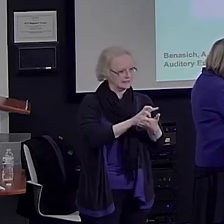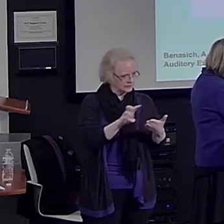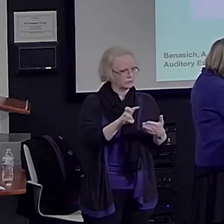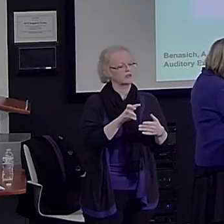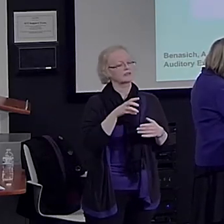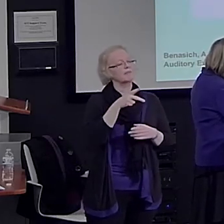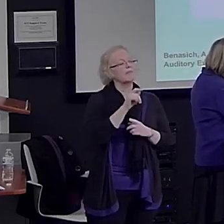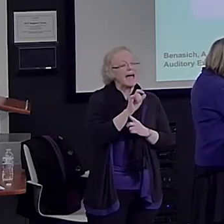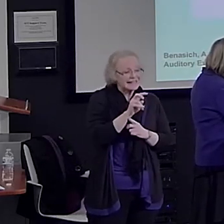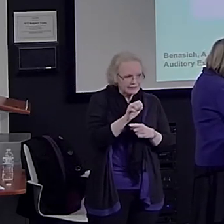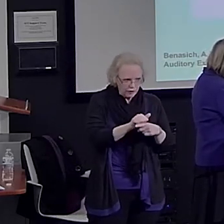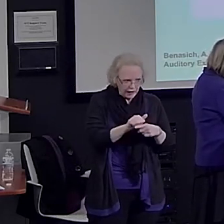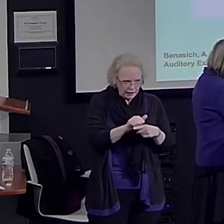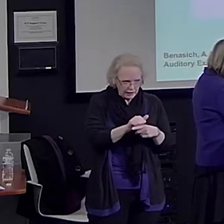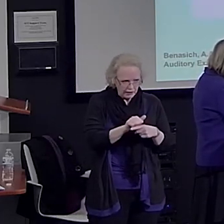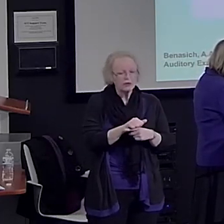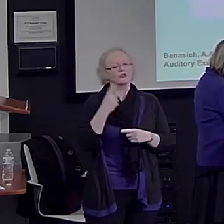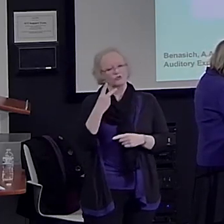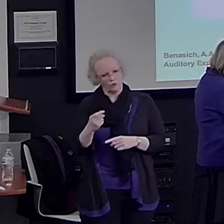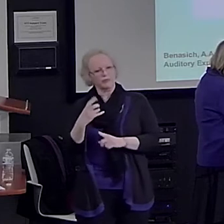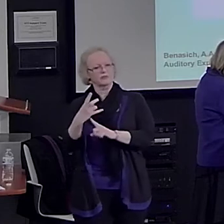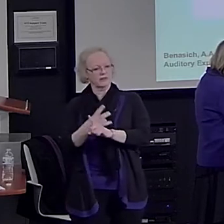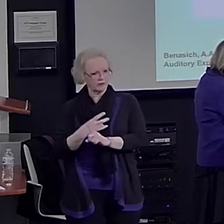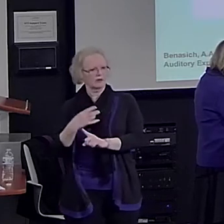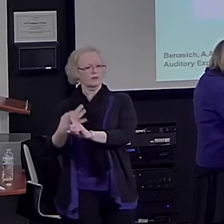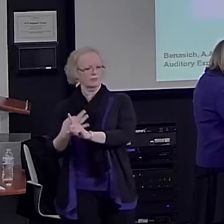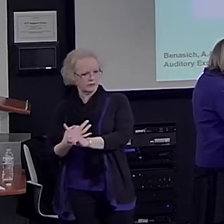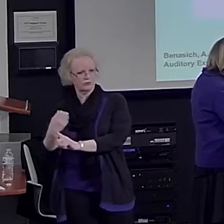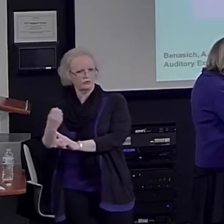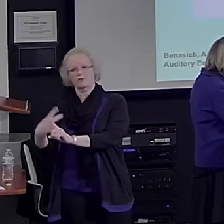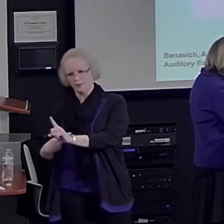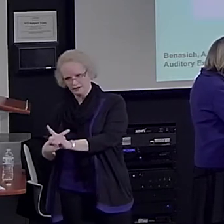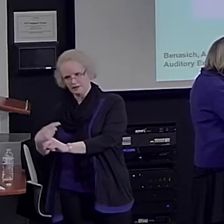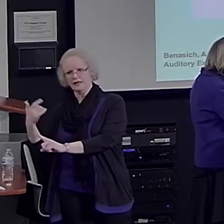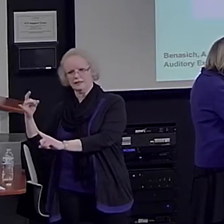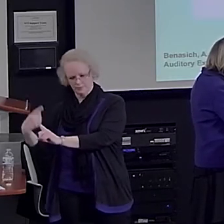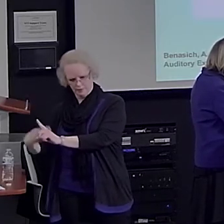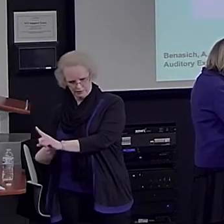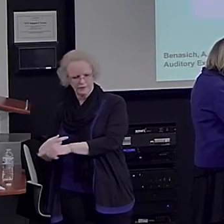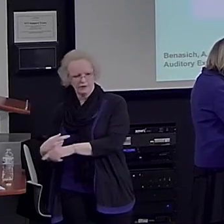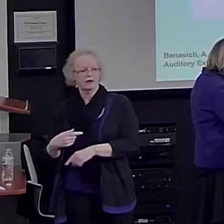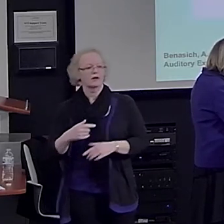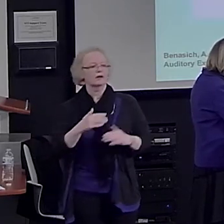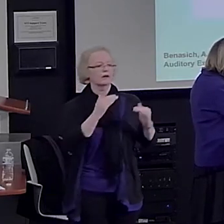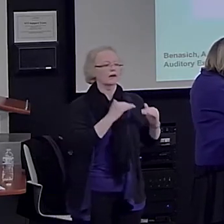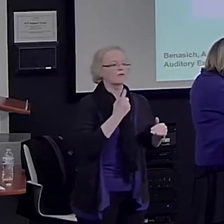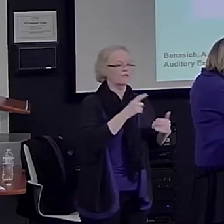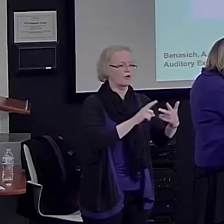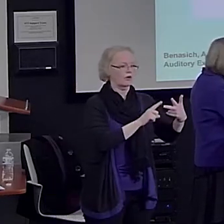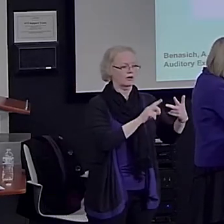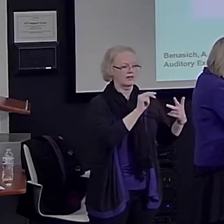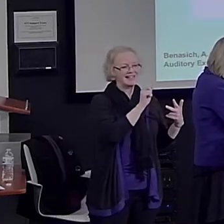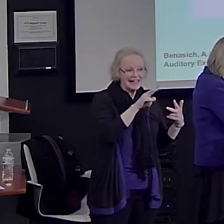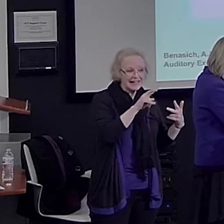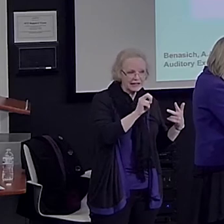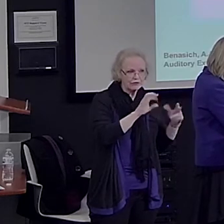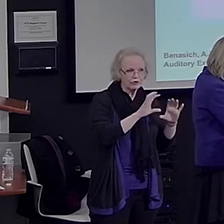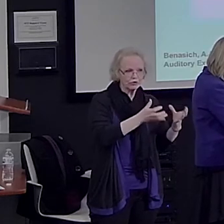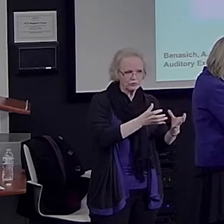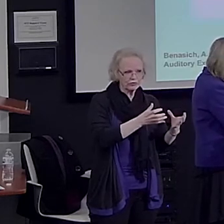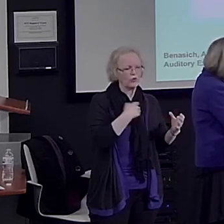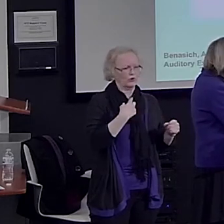seven nine uh twelve and eighteen months and then for the naive groups we use these groups